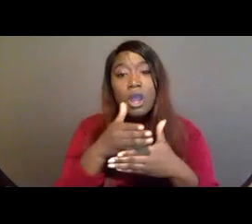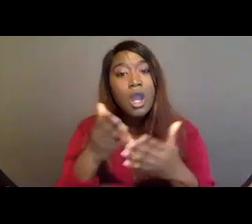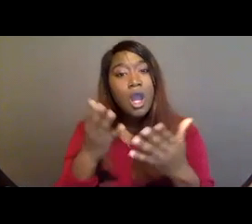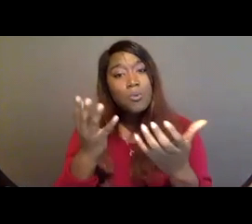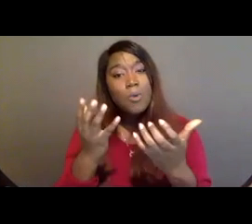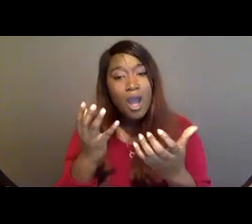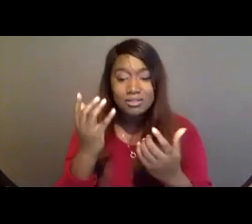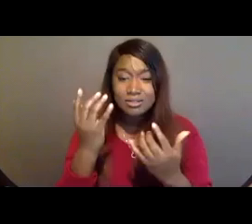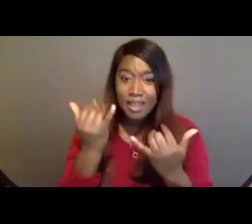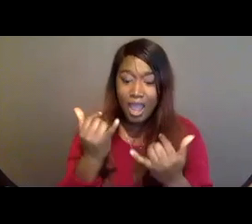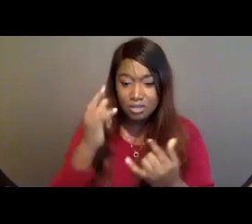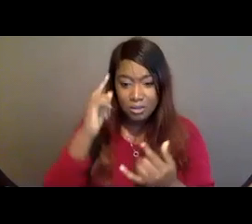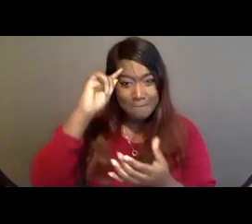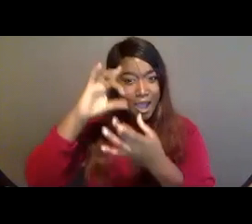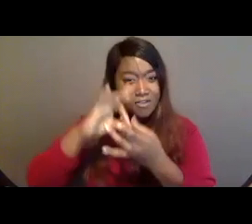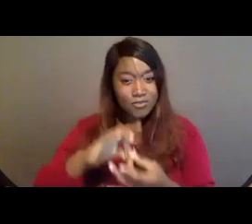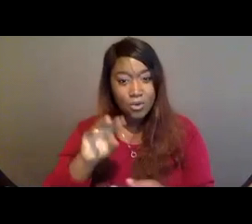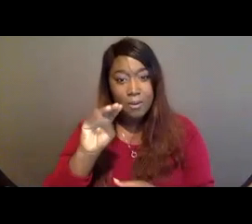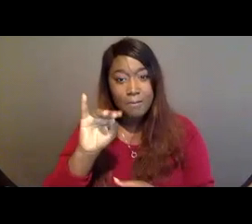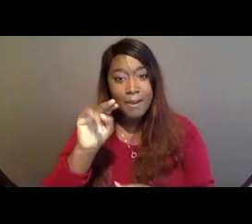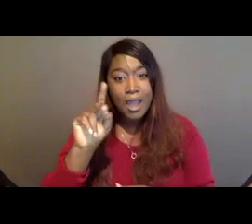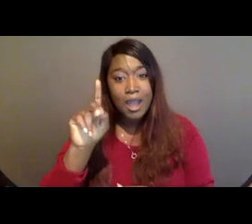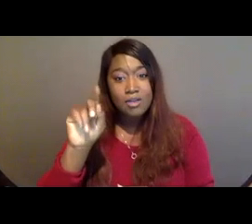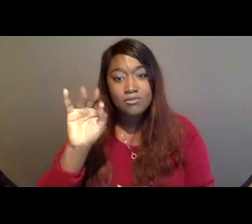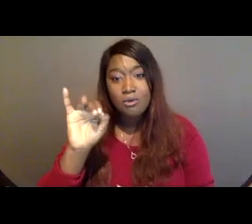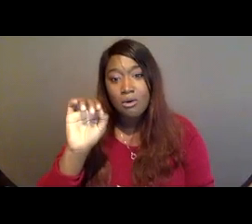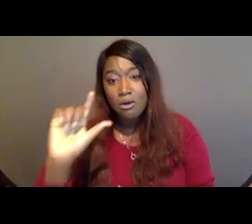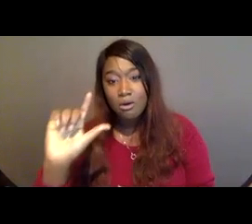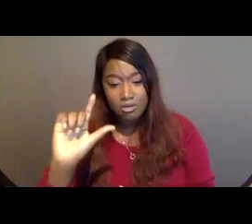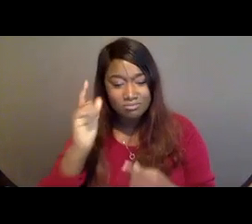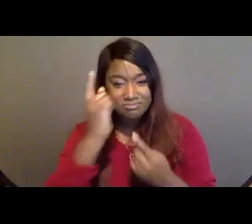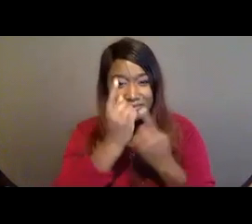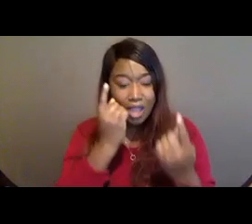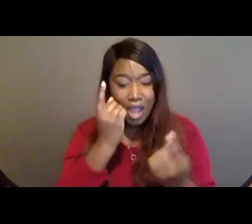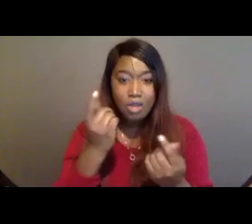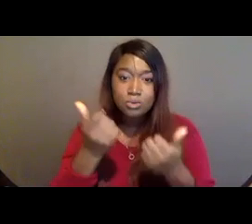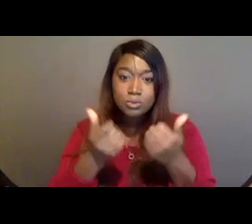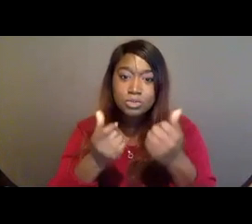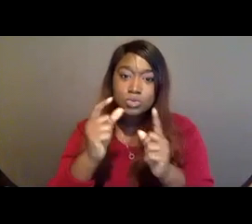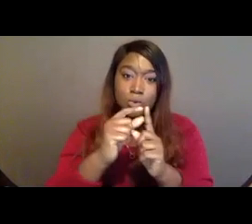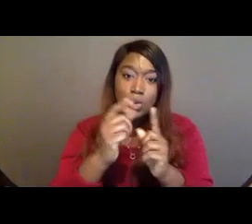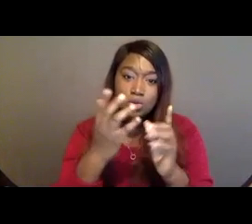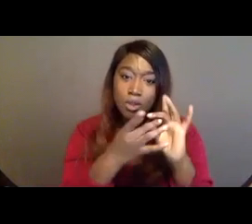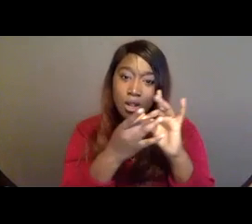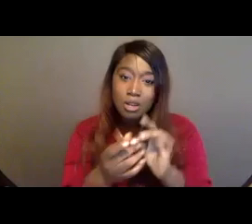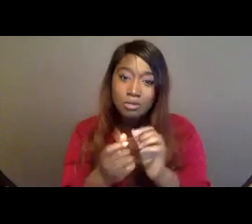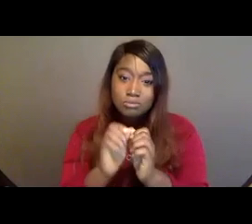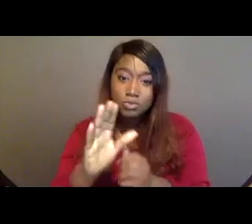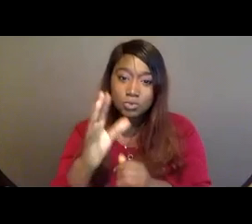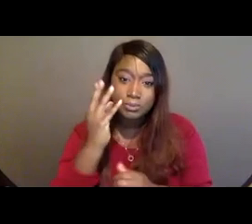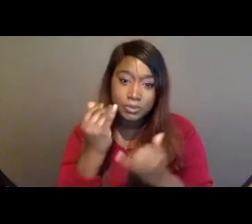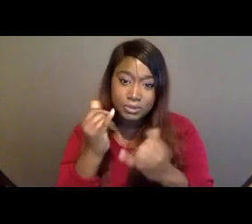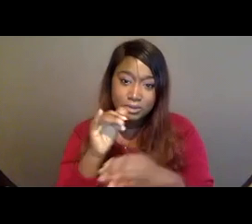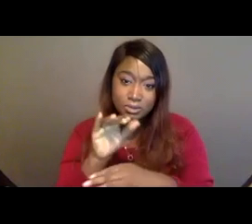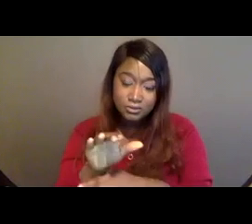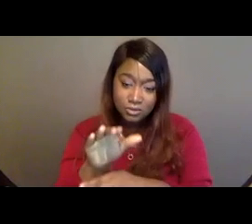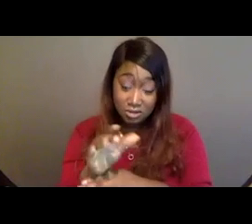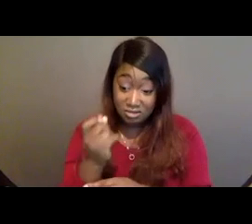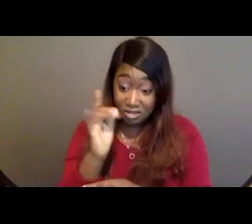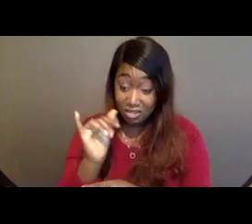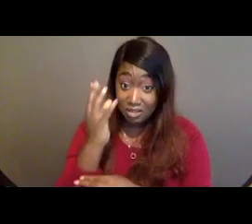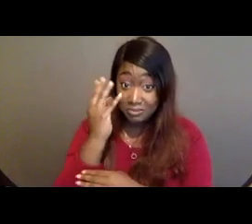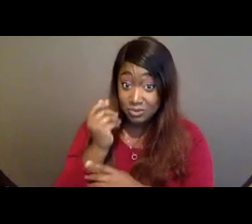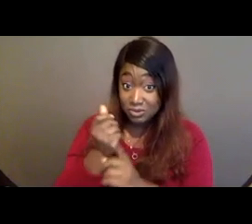some mindfulness about what word do you want to bring into your experience this evening? Because the experience is not only what